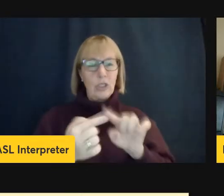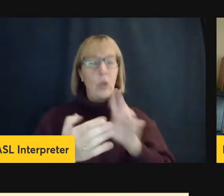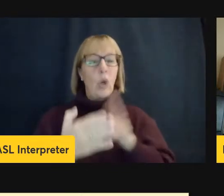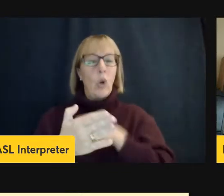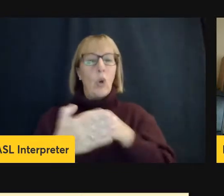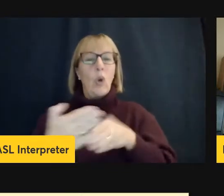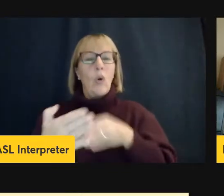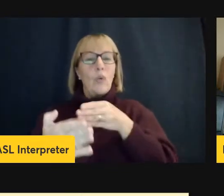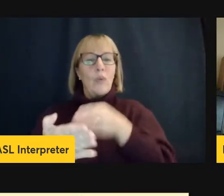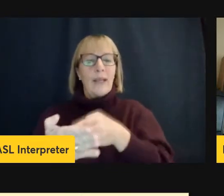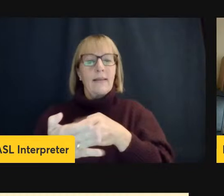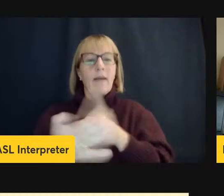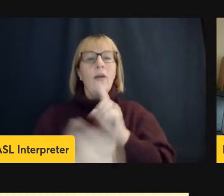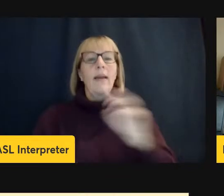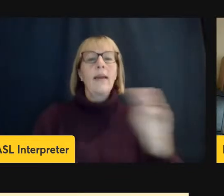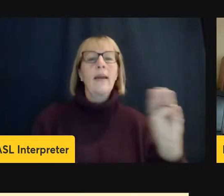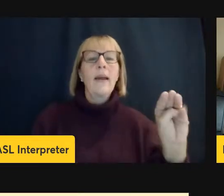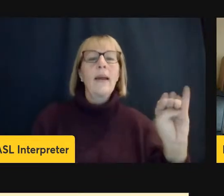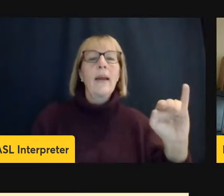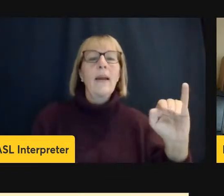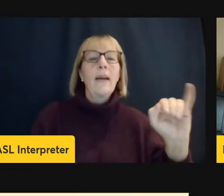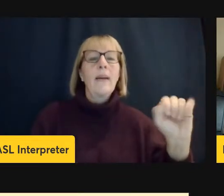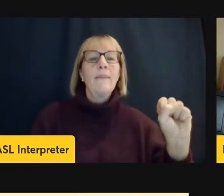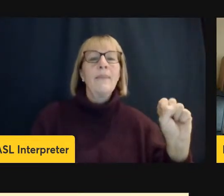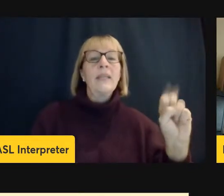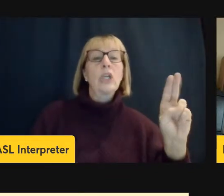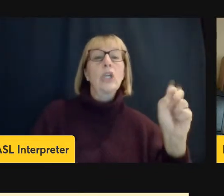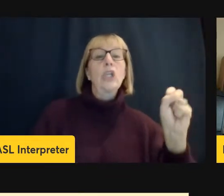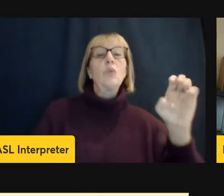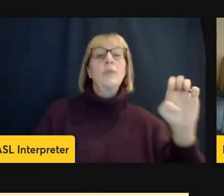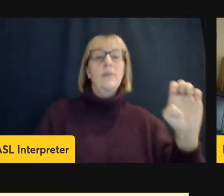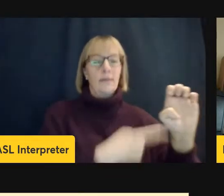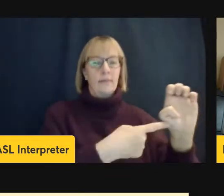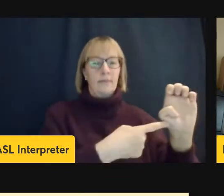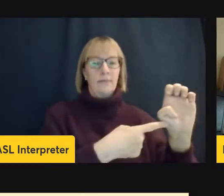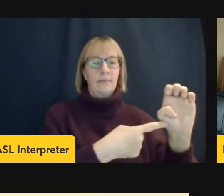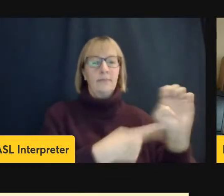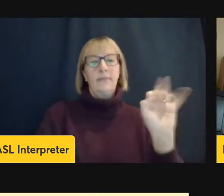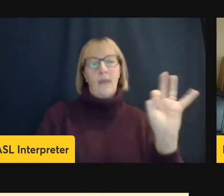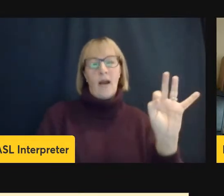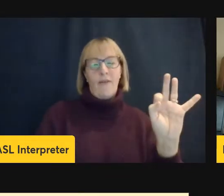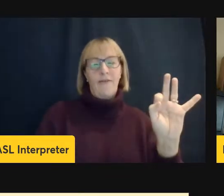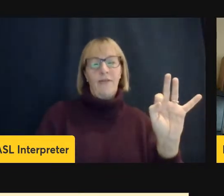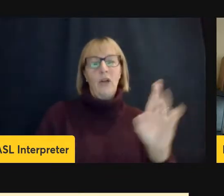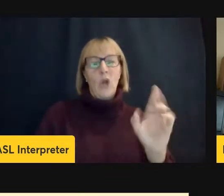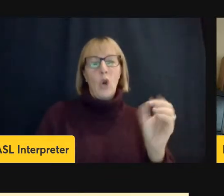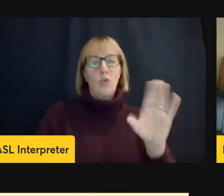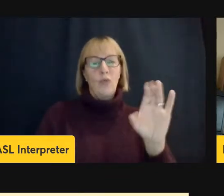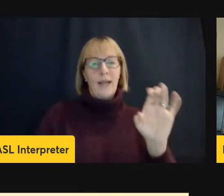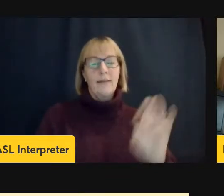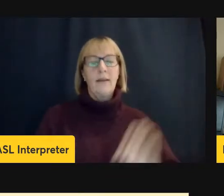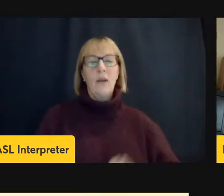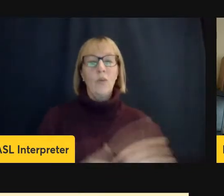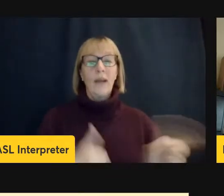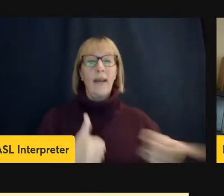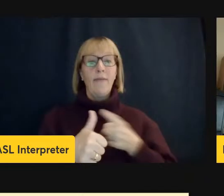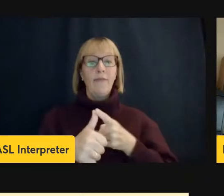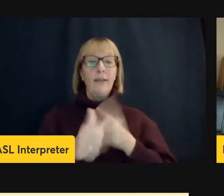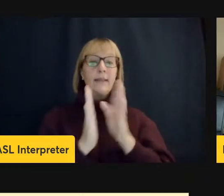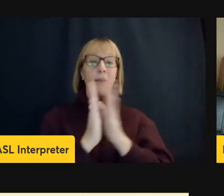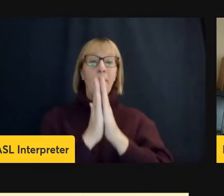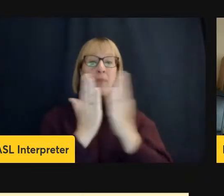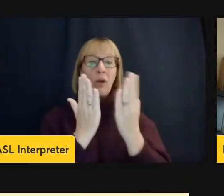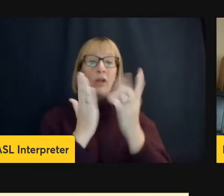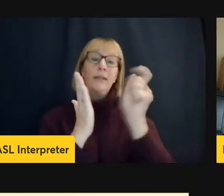it the misuse of race in medicine. So when I first wrote my book, and even